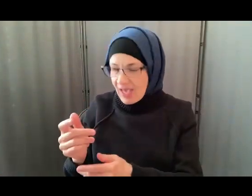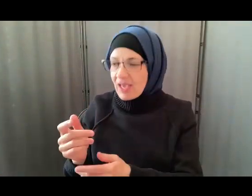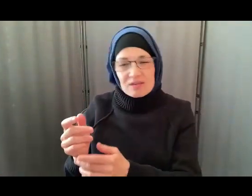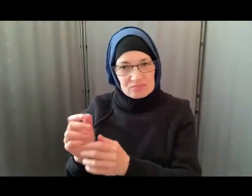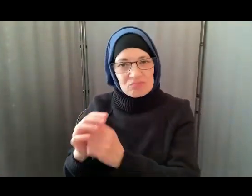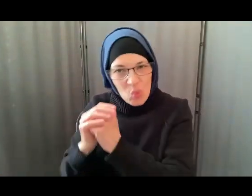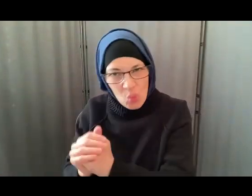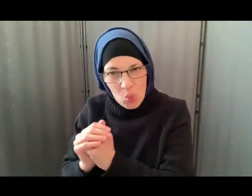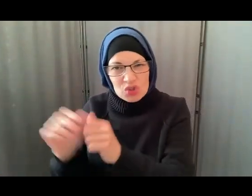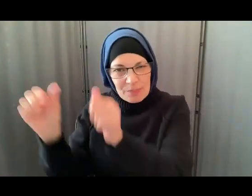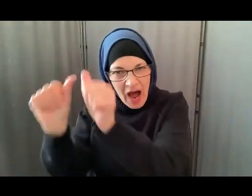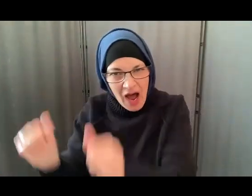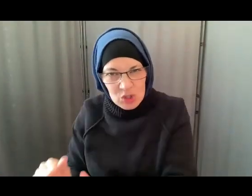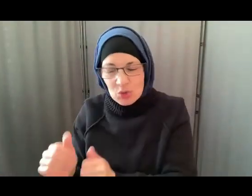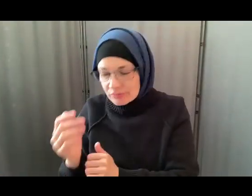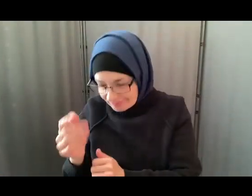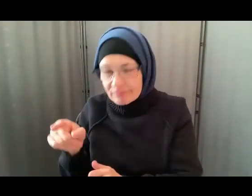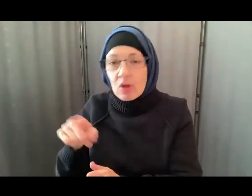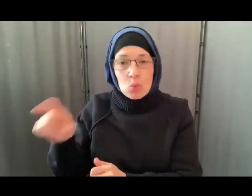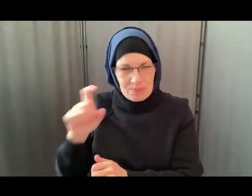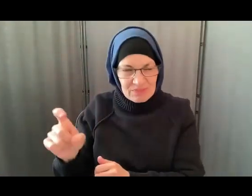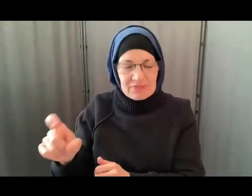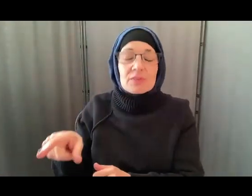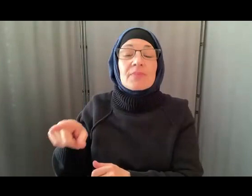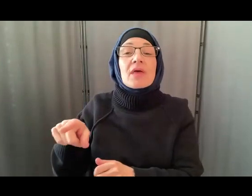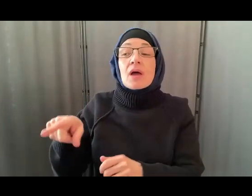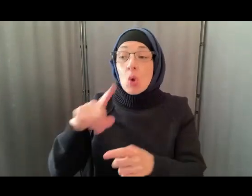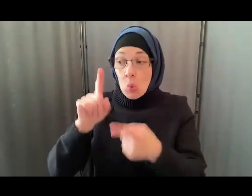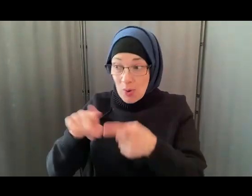a truce with the Prophet sallallahu alayhi wasallam.